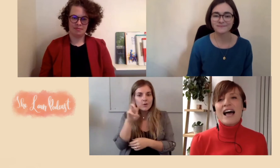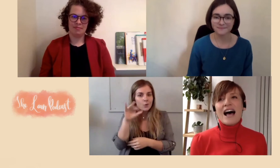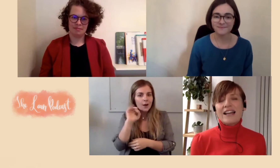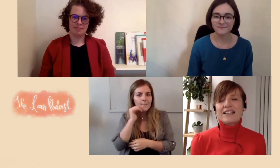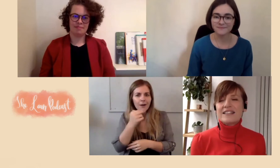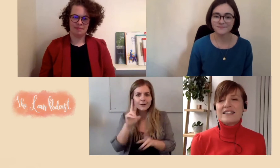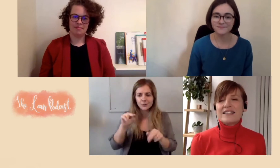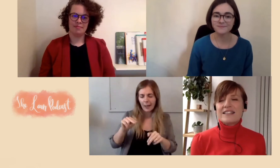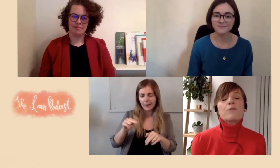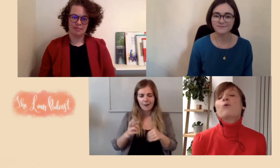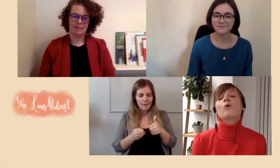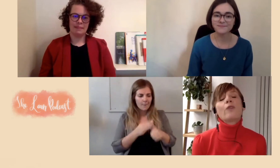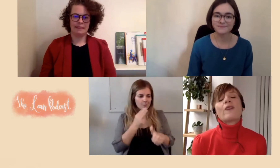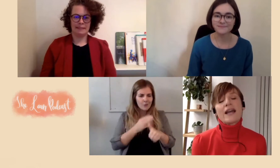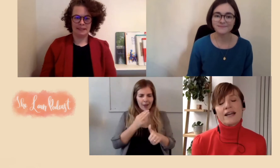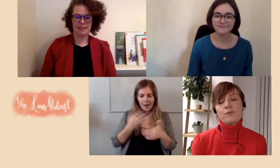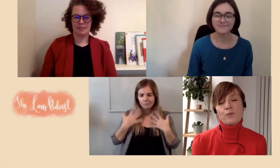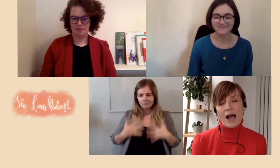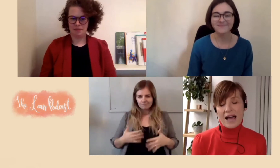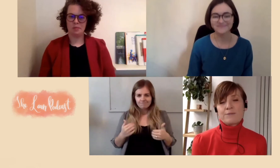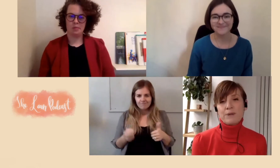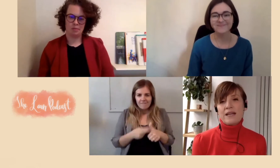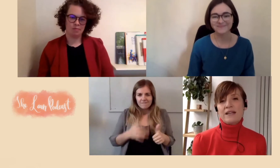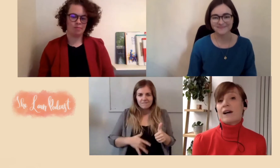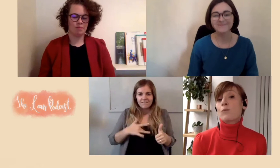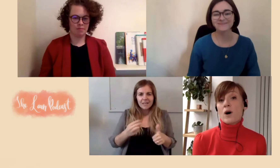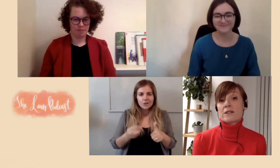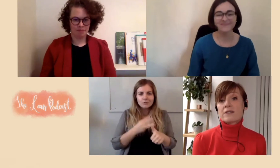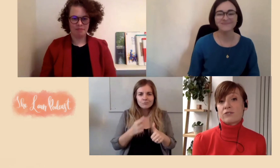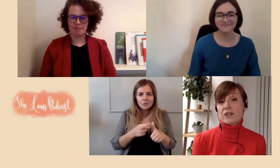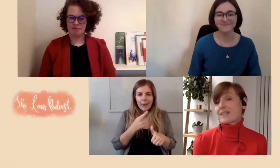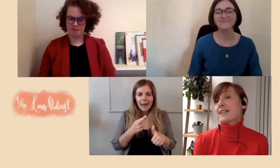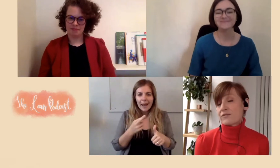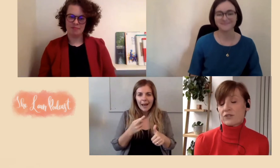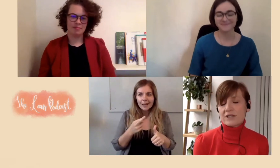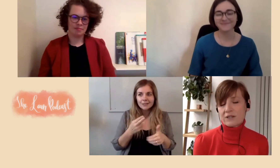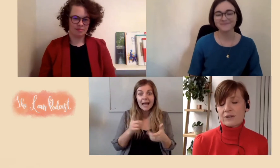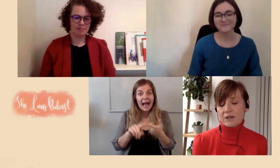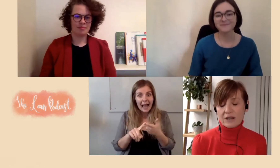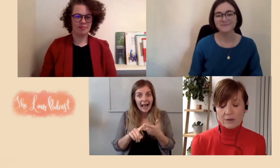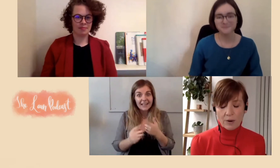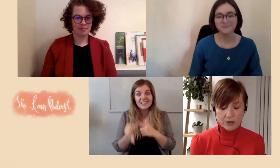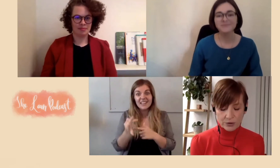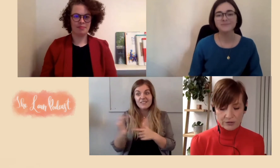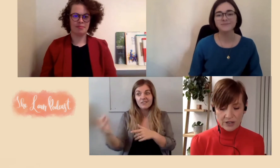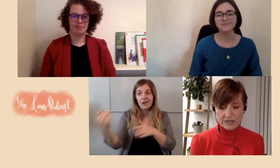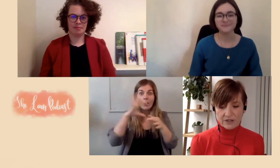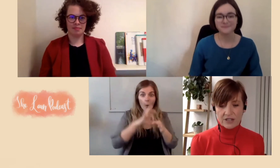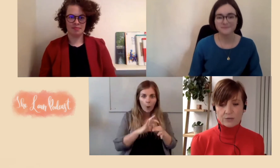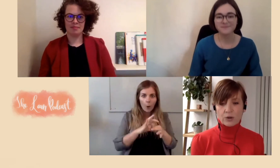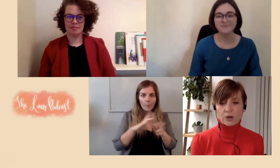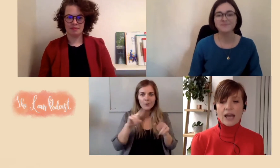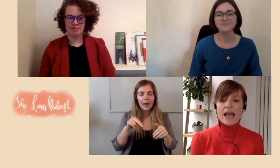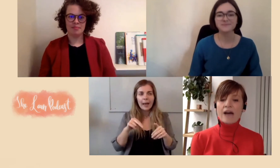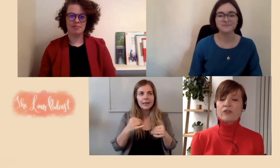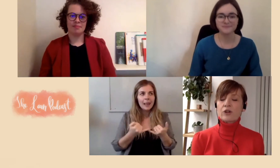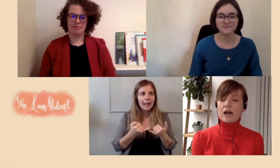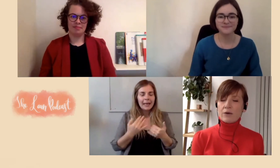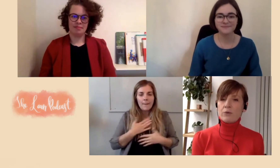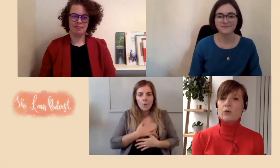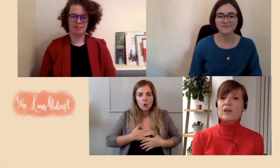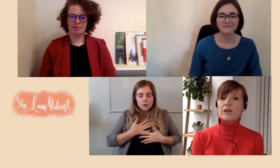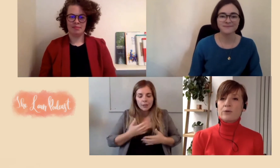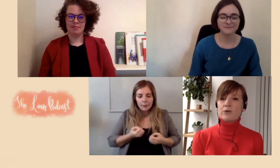commute to and from work was, both to prepare, to mentally prepare, to then also discharge emotions, singing in the